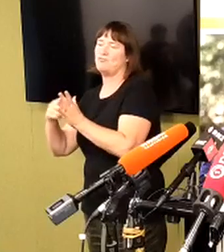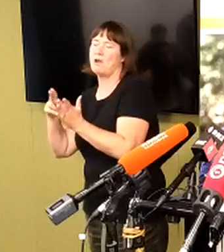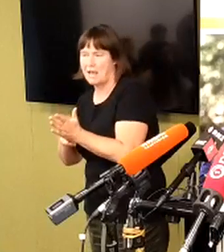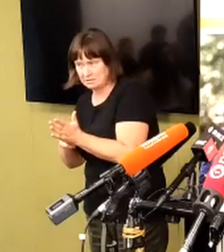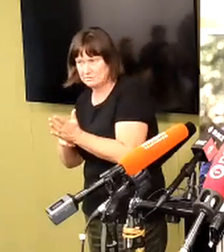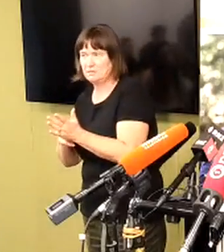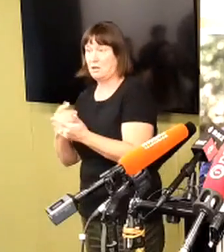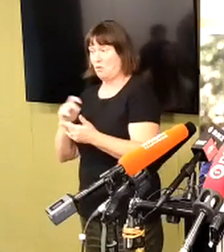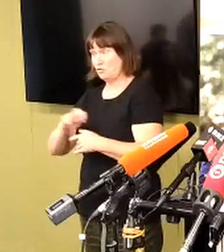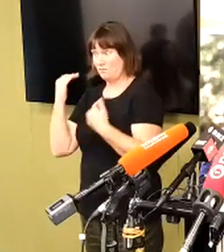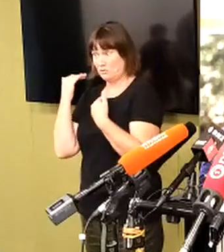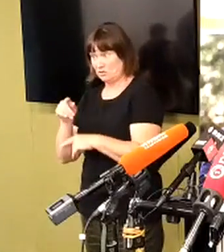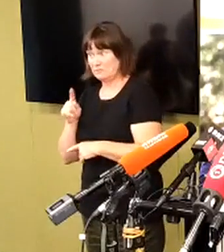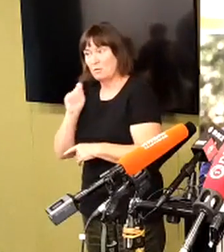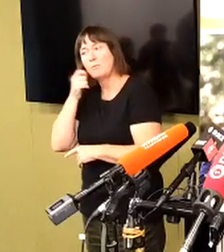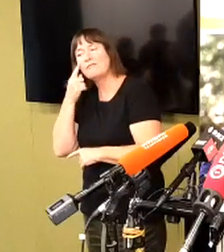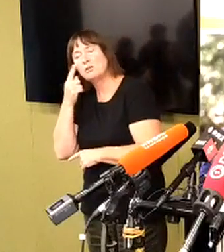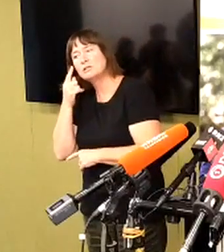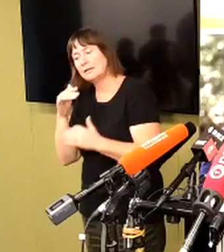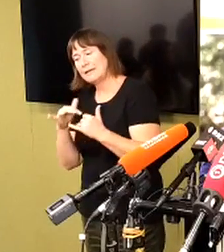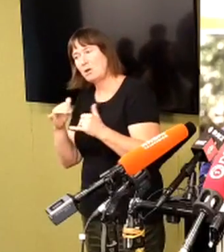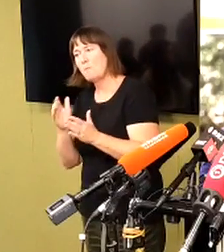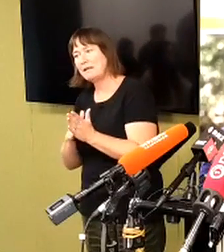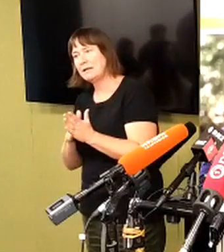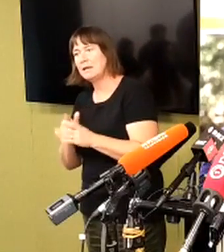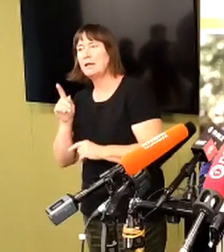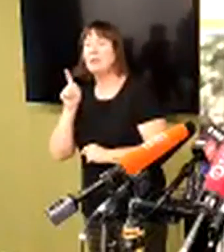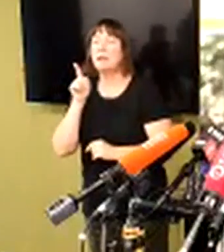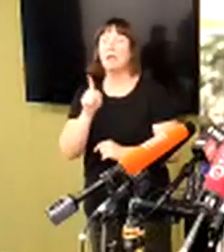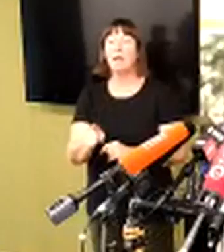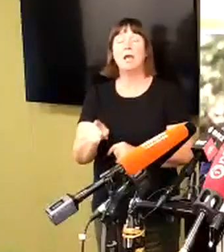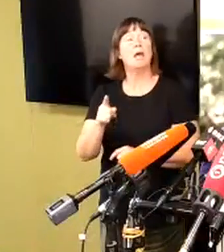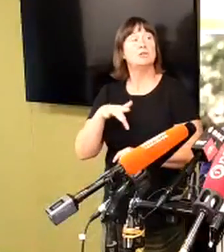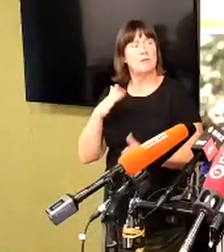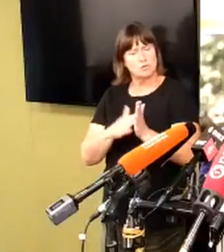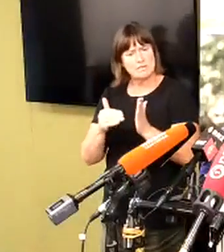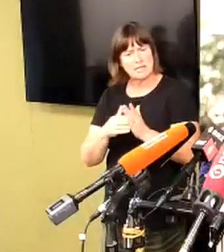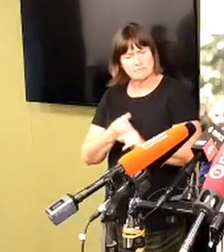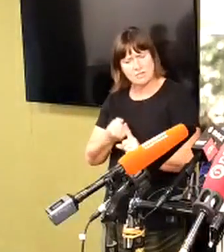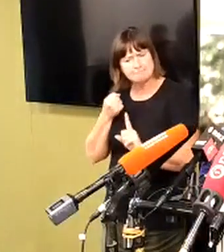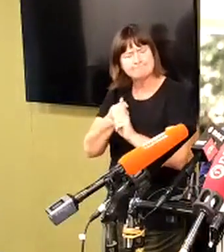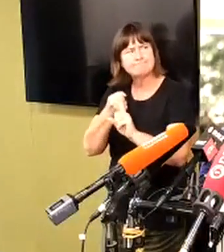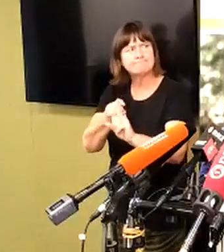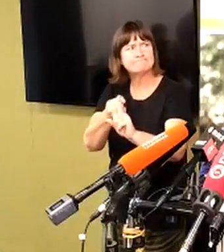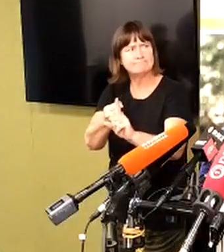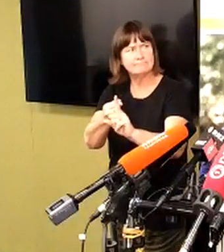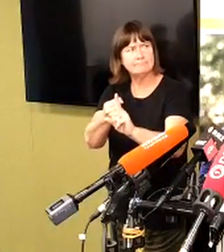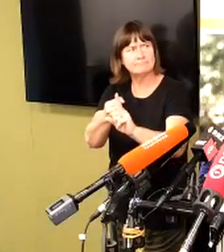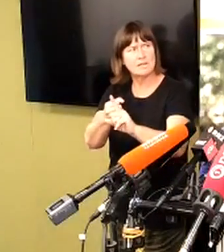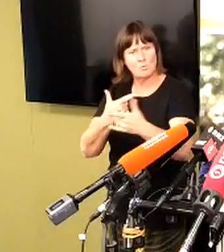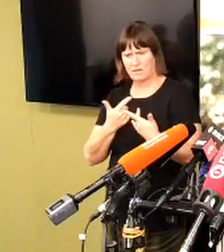on Monday. Is New Zealand being proactive enough in terms of social distancing measures, given the pattern of cases that we've seen